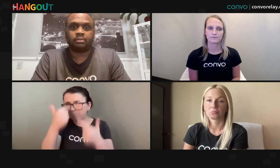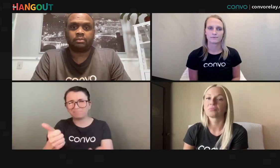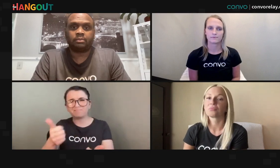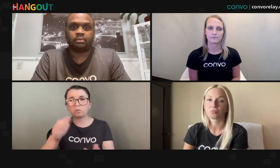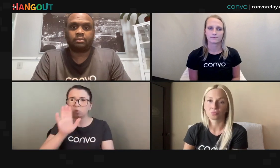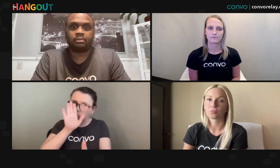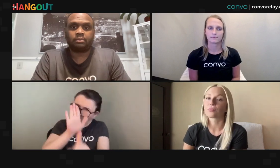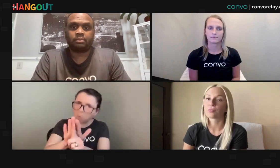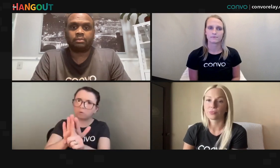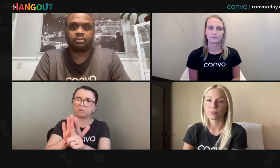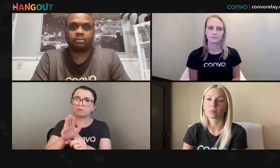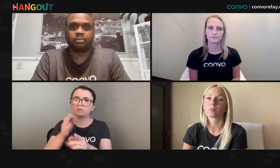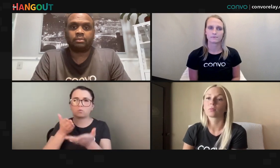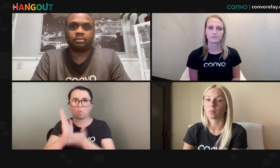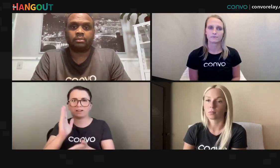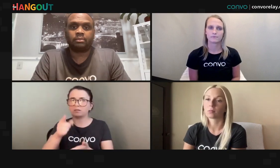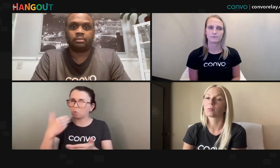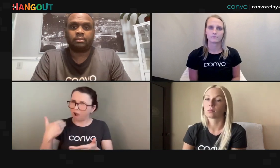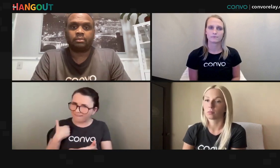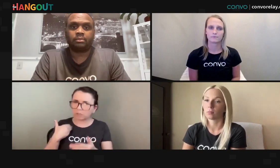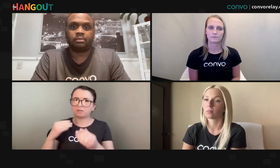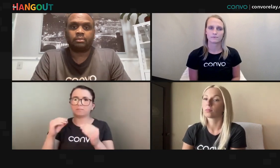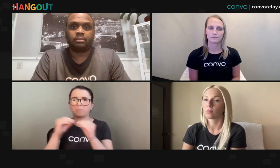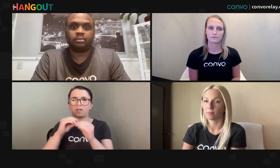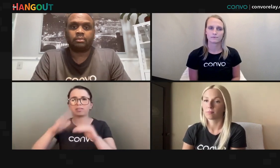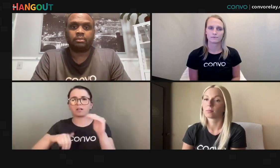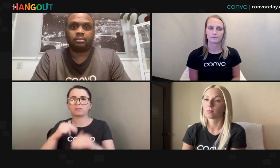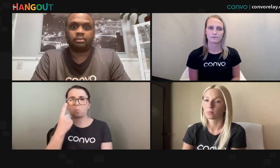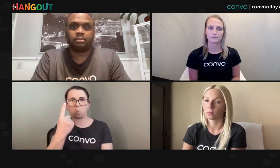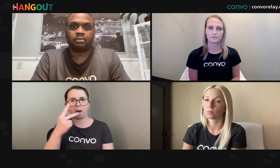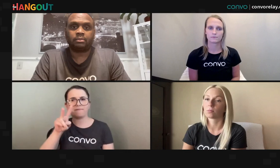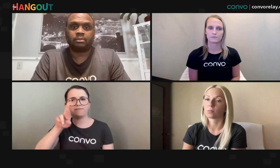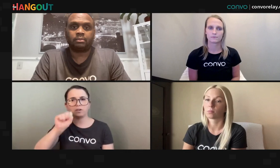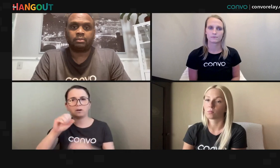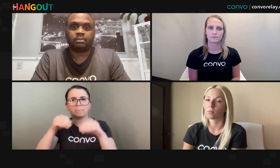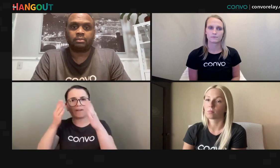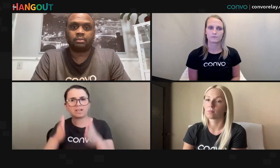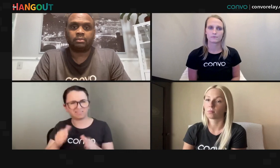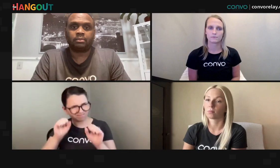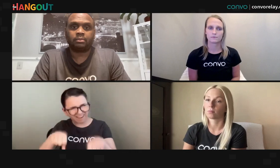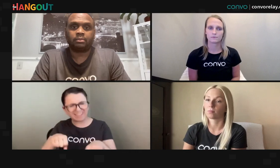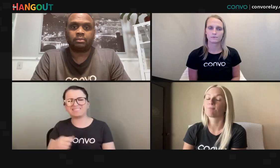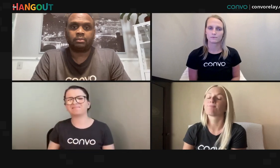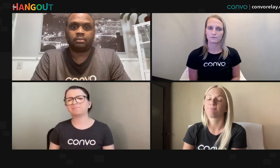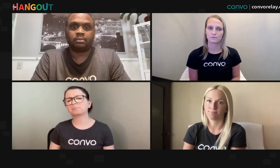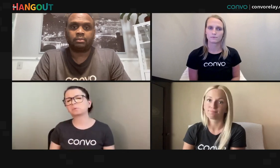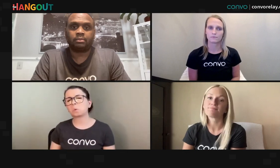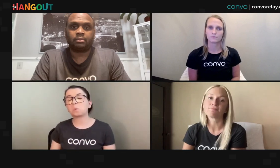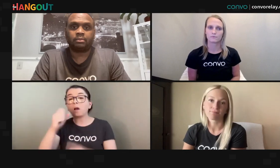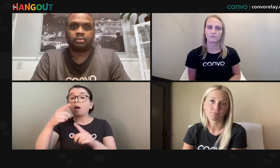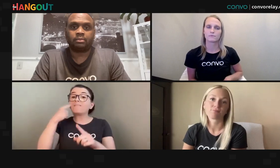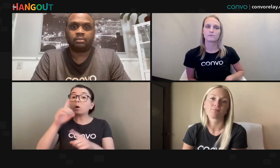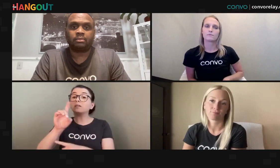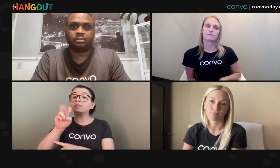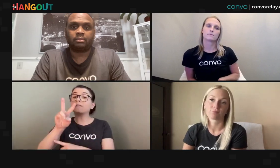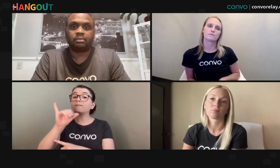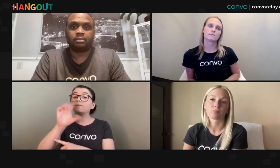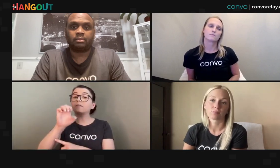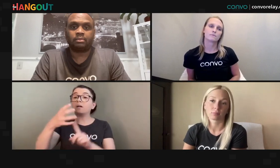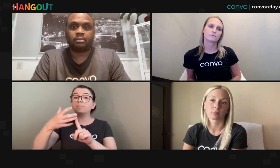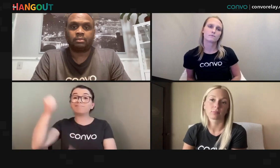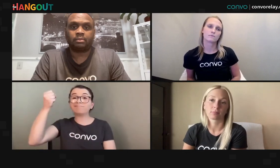enterprise. So it's really up to you. You have the right to have more than one VRS provider, and you could do